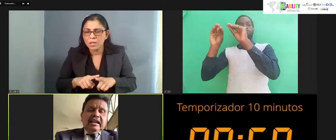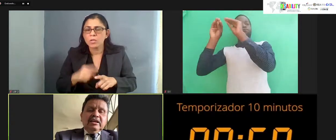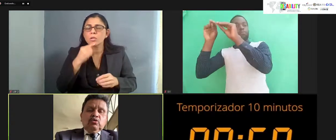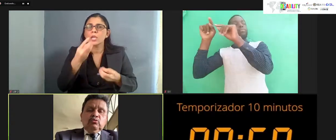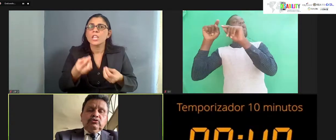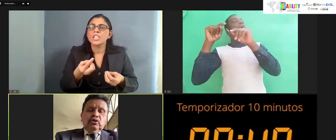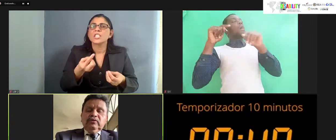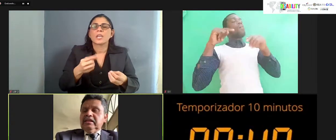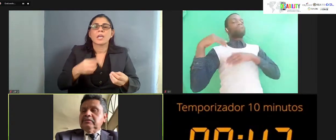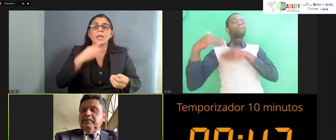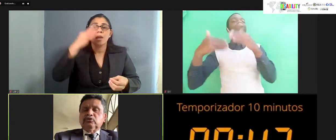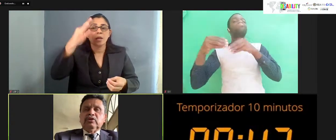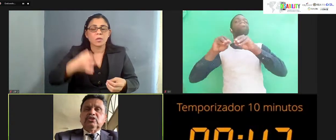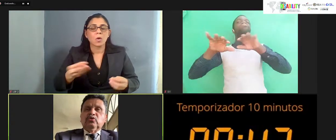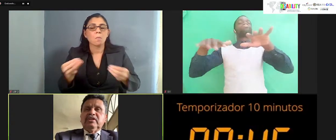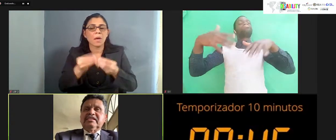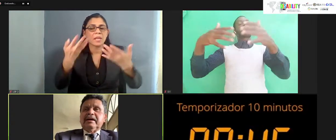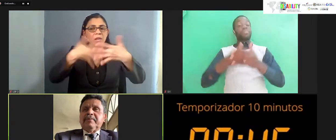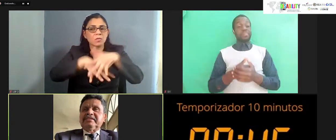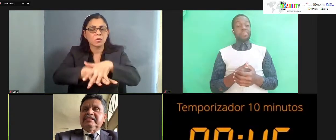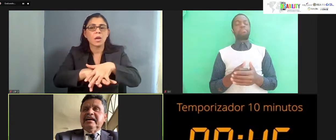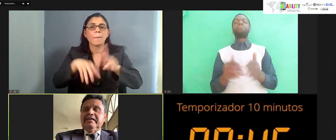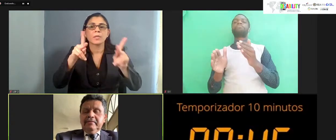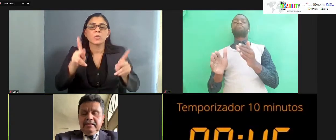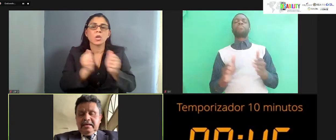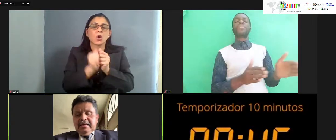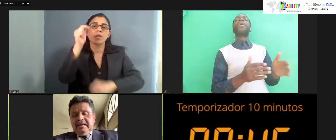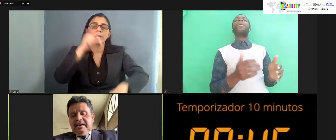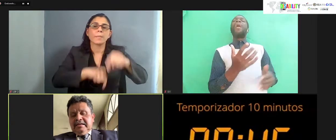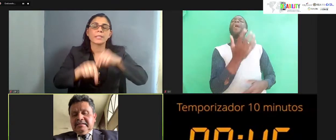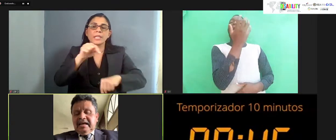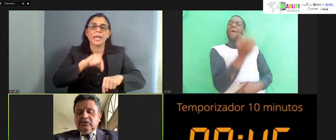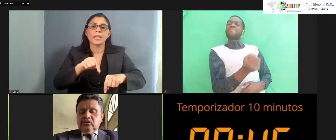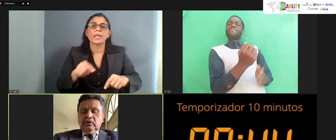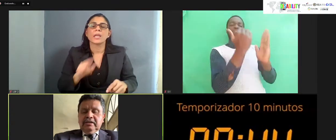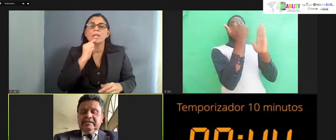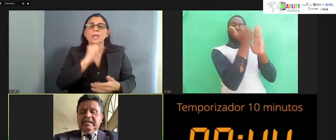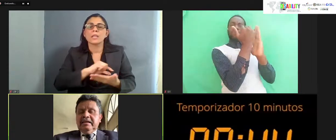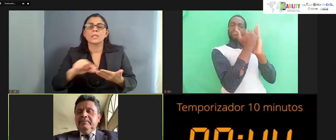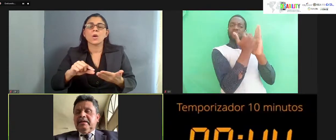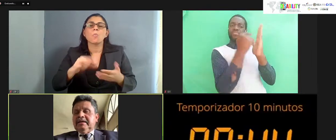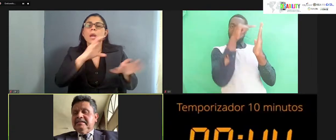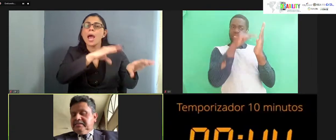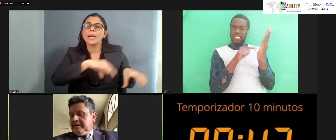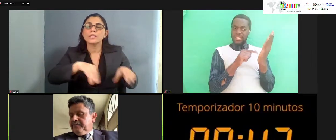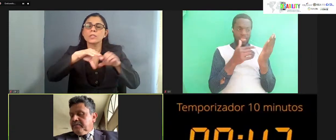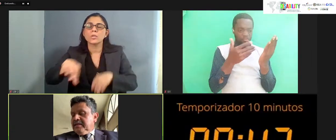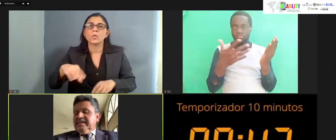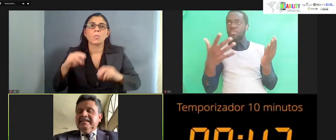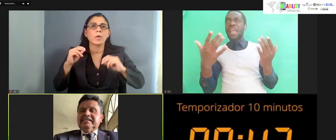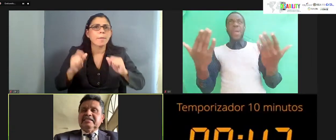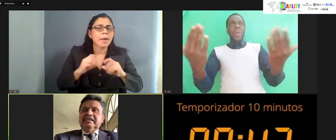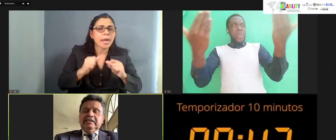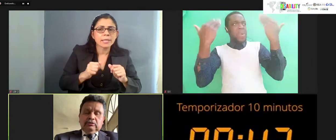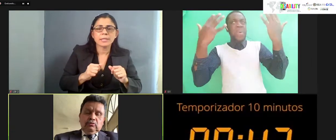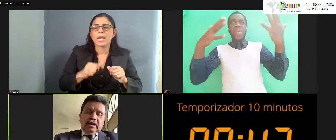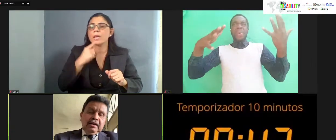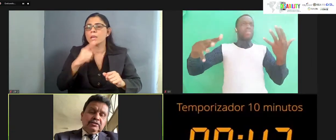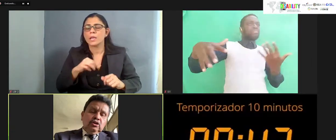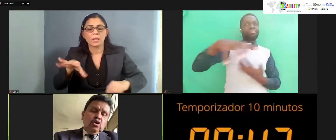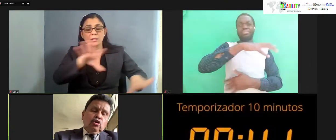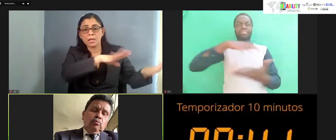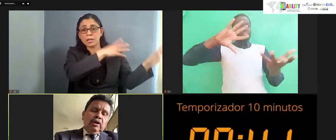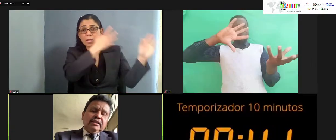several statements that guarantee the inclusion of persons with disabilities in the emergency